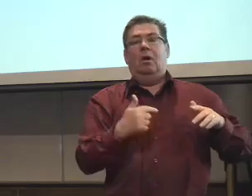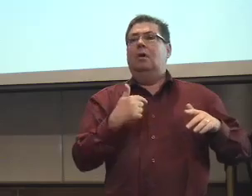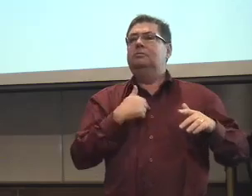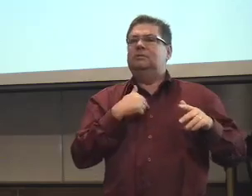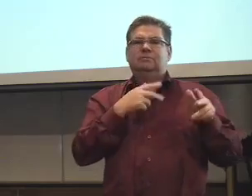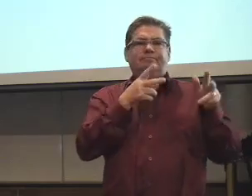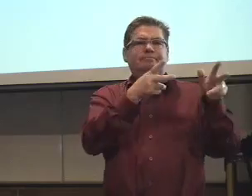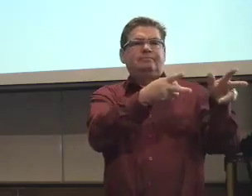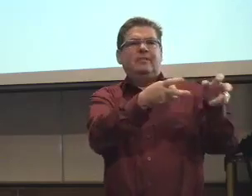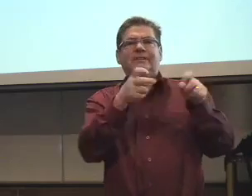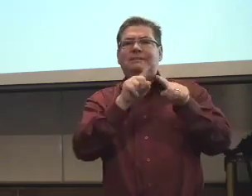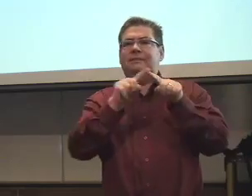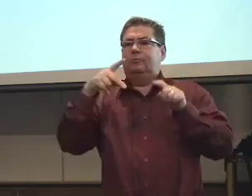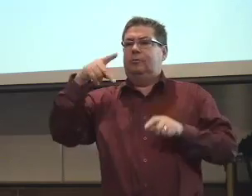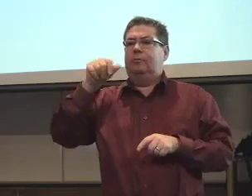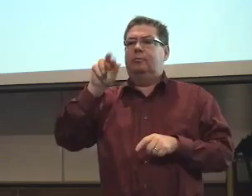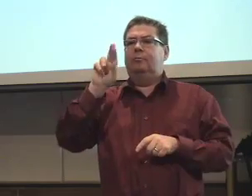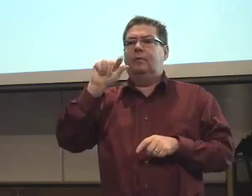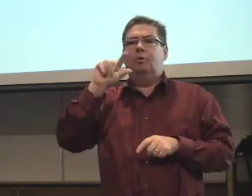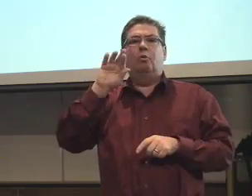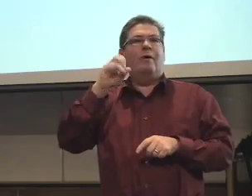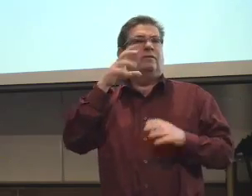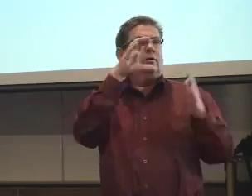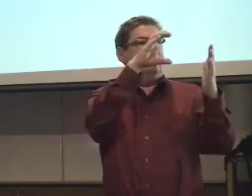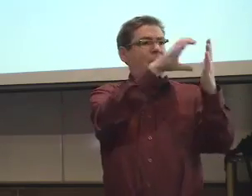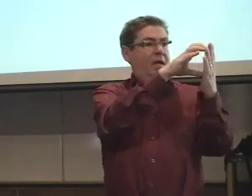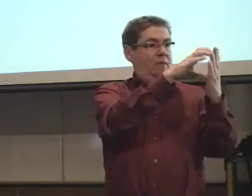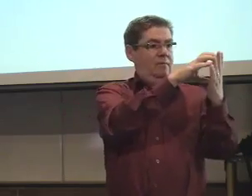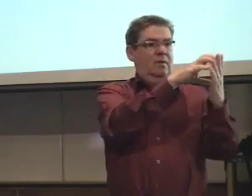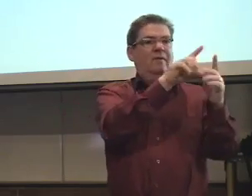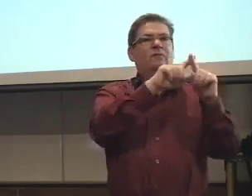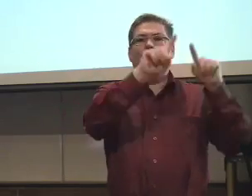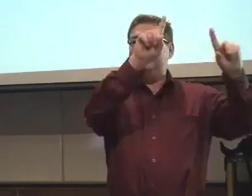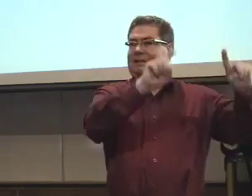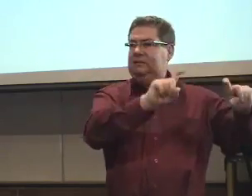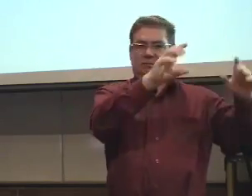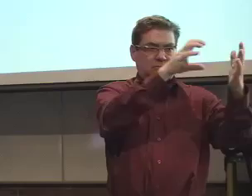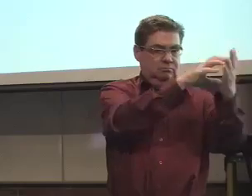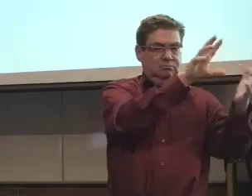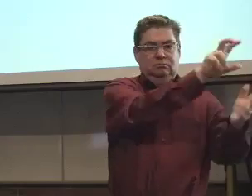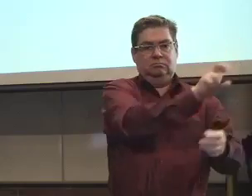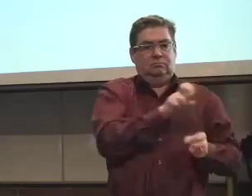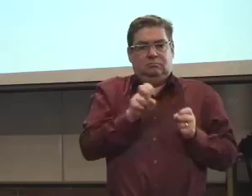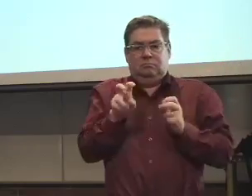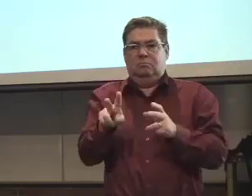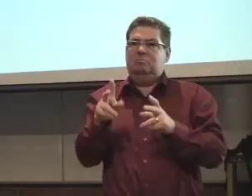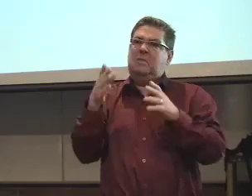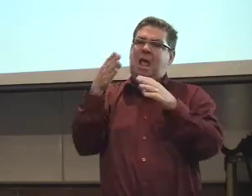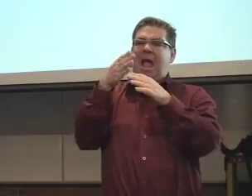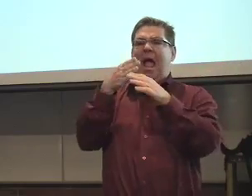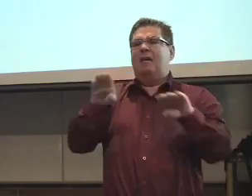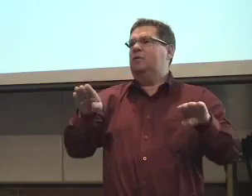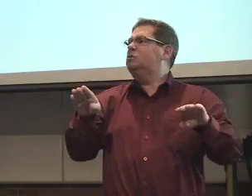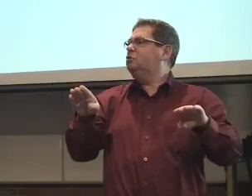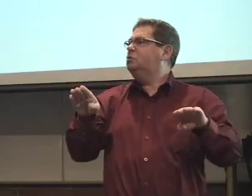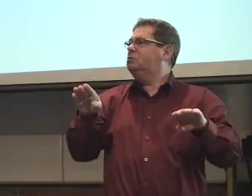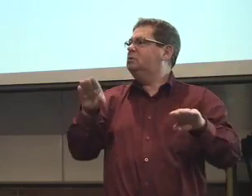excerpts of paragraphs from actually reading passage tests and just put out about an average size paragraph. And I didn't look,